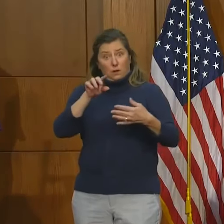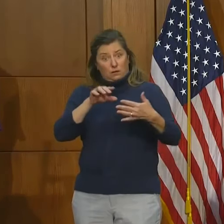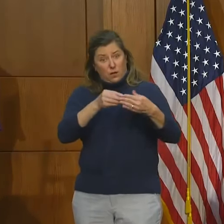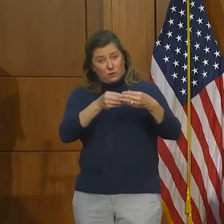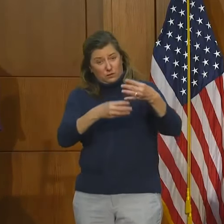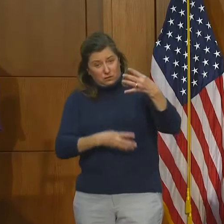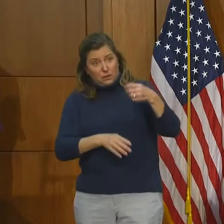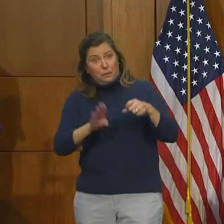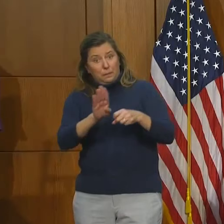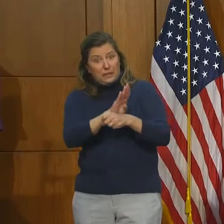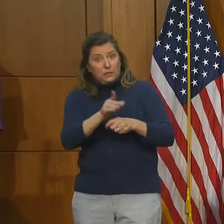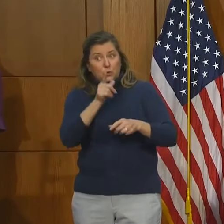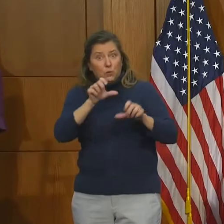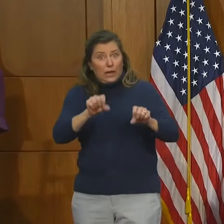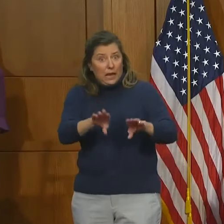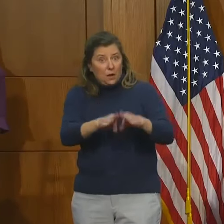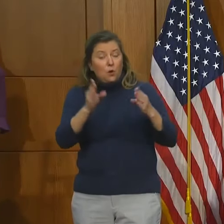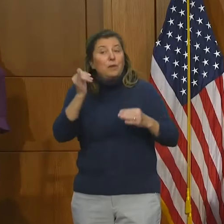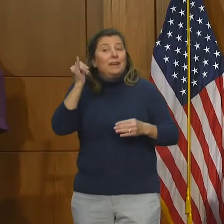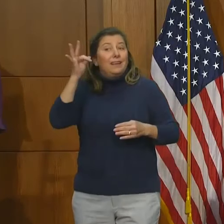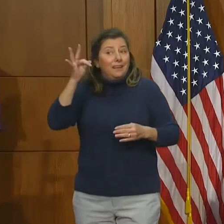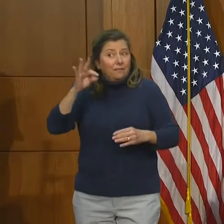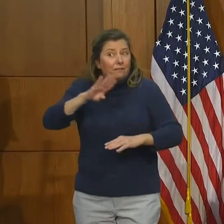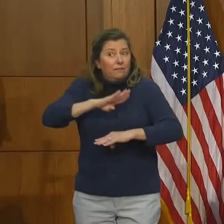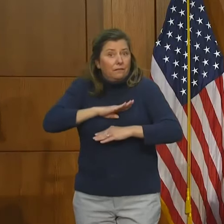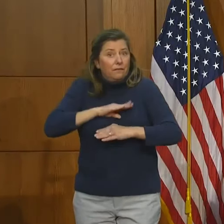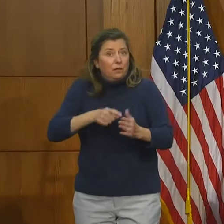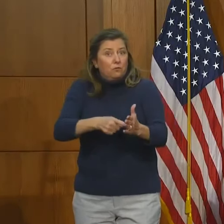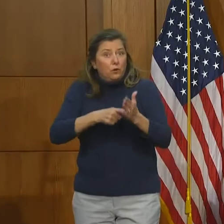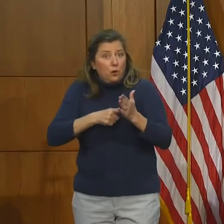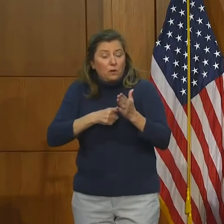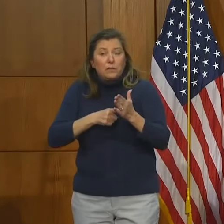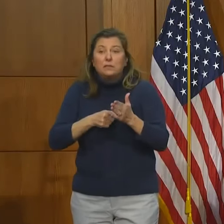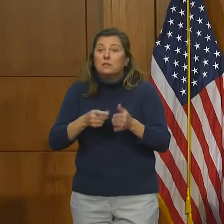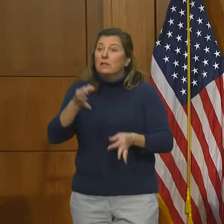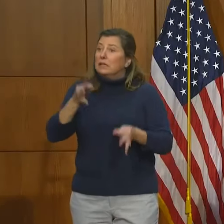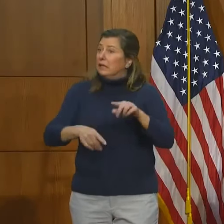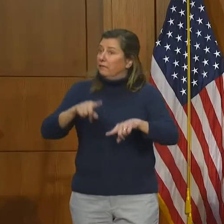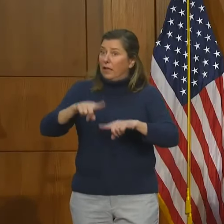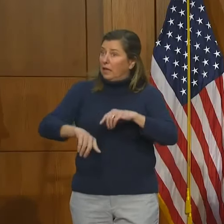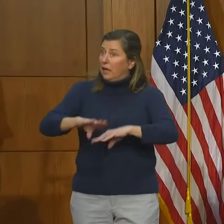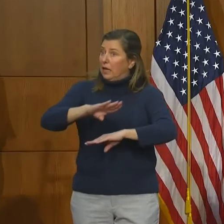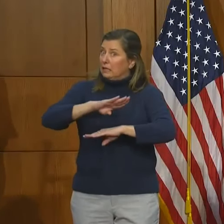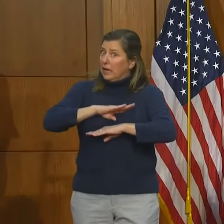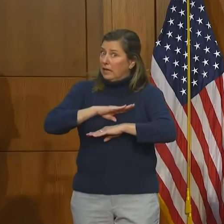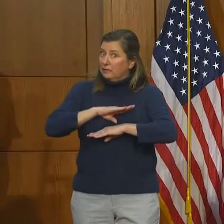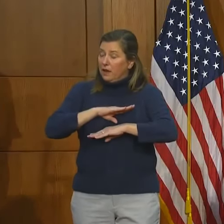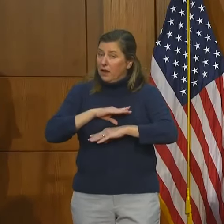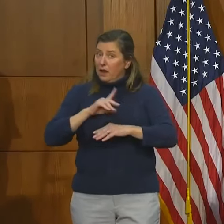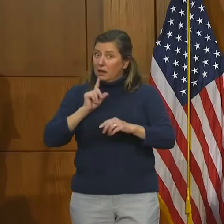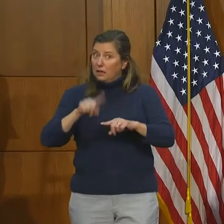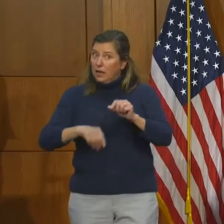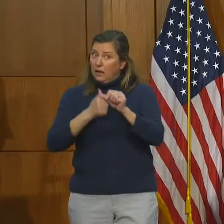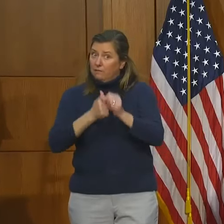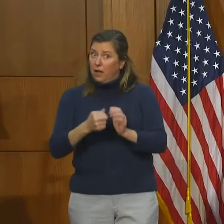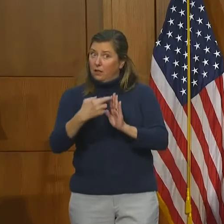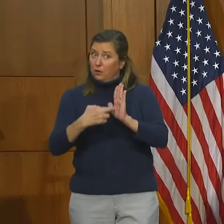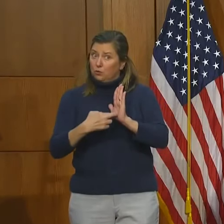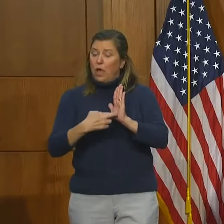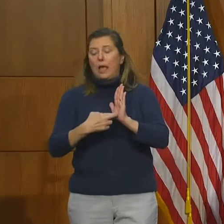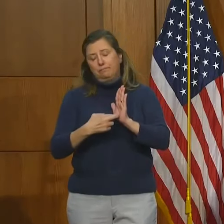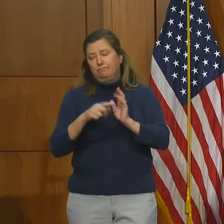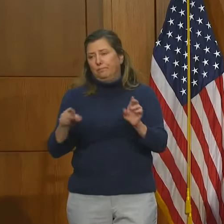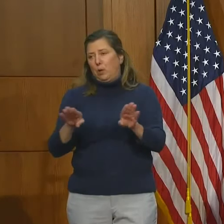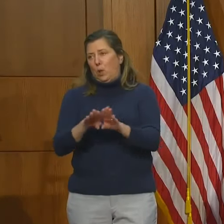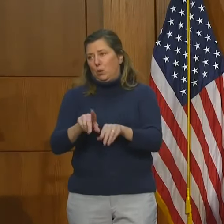may open if they meet the requirements. If they're not able to meet these restrictions, they must remain